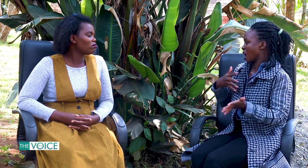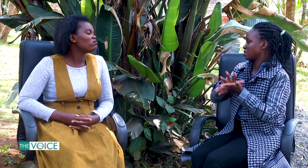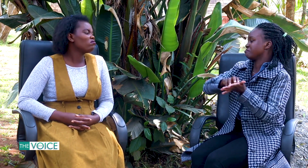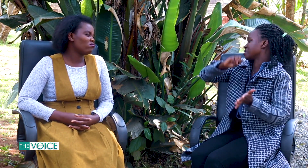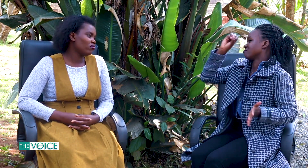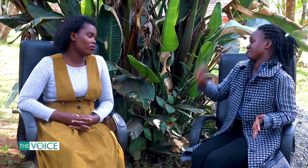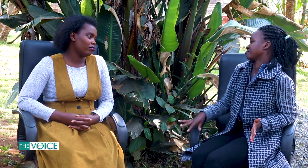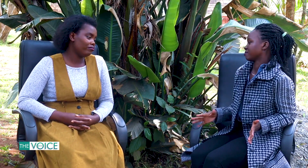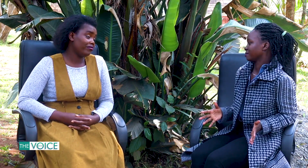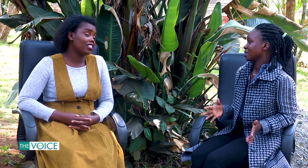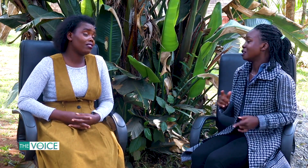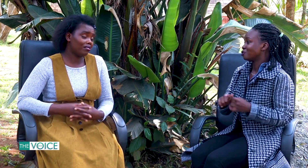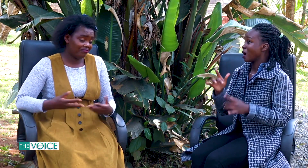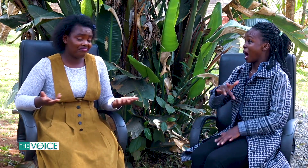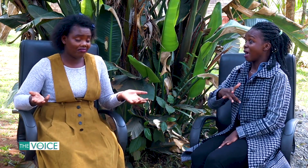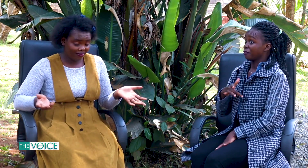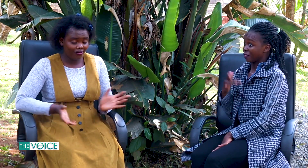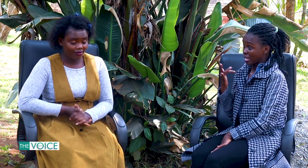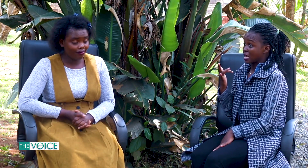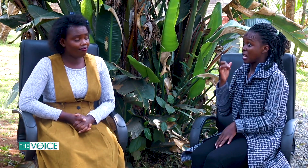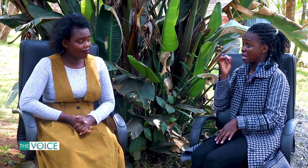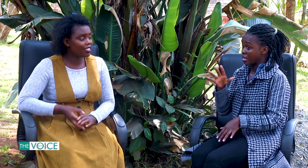really realized that in our country here, we